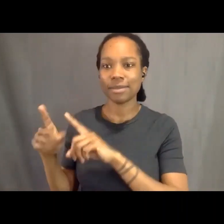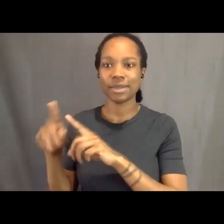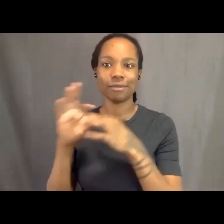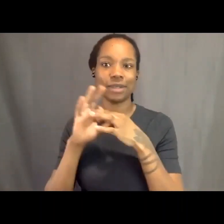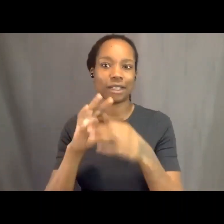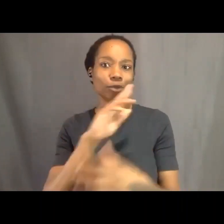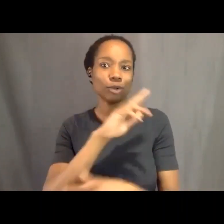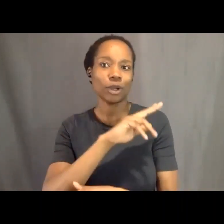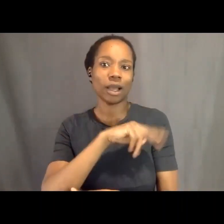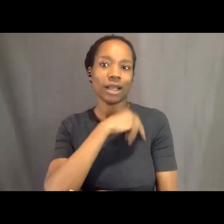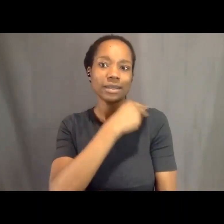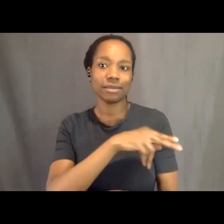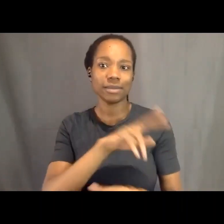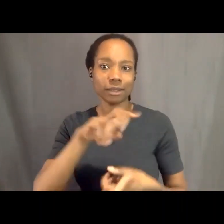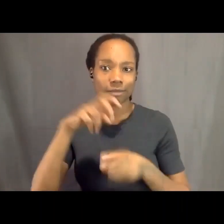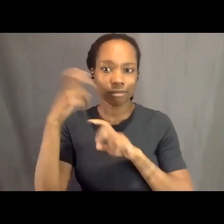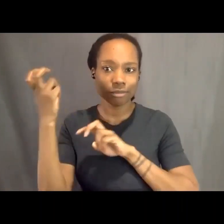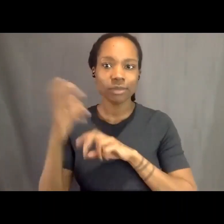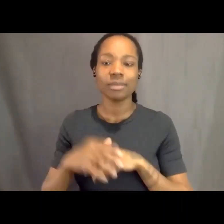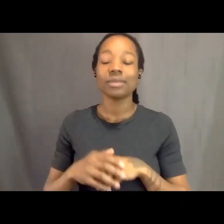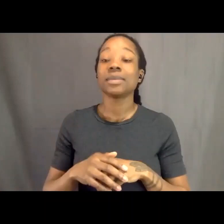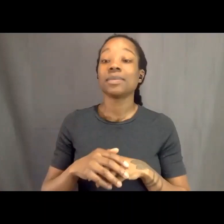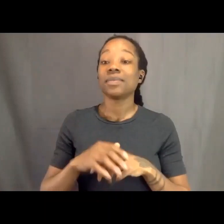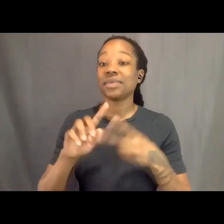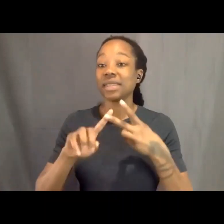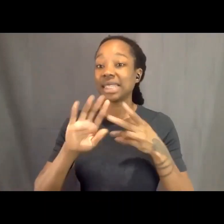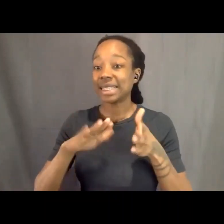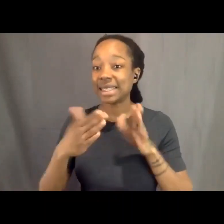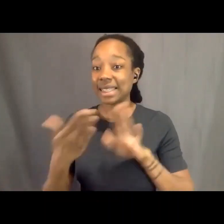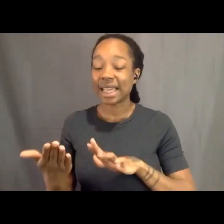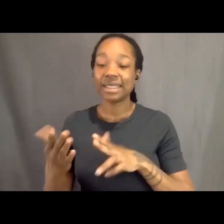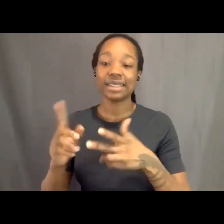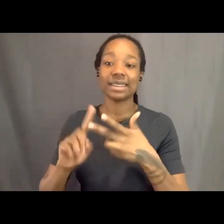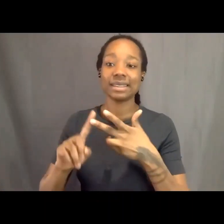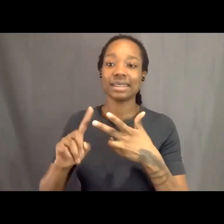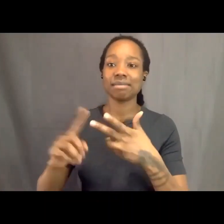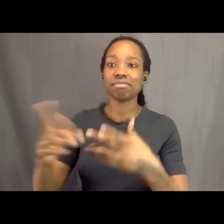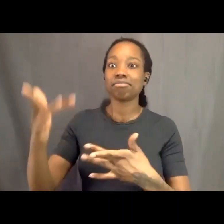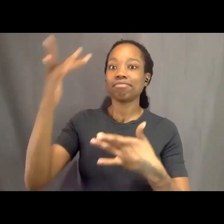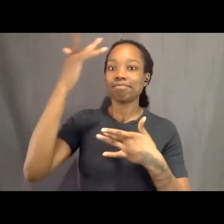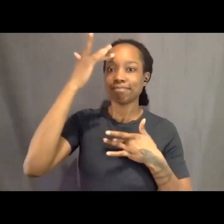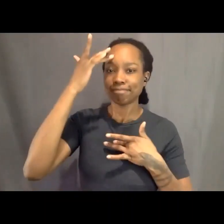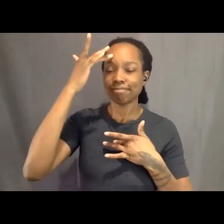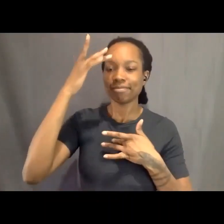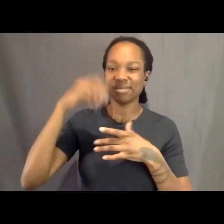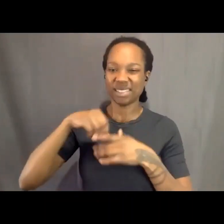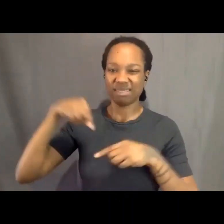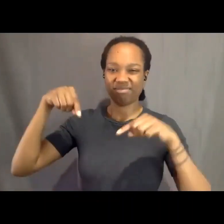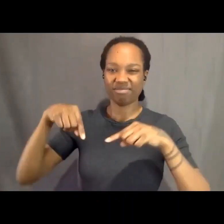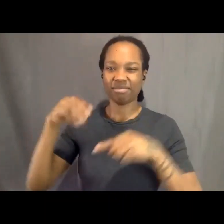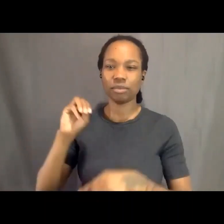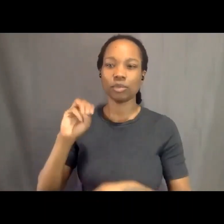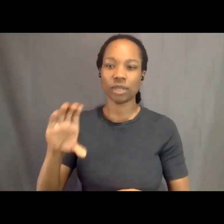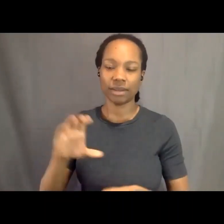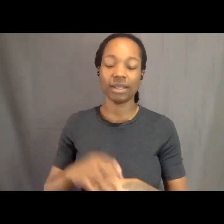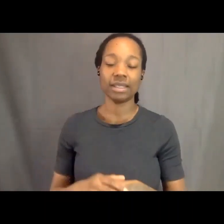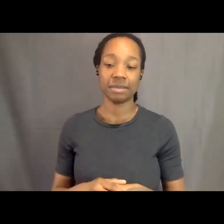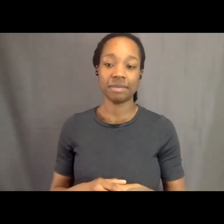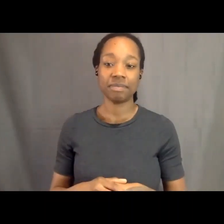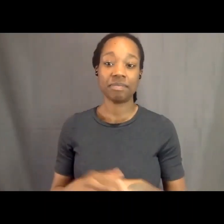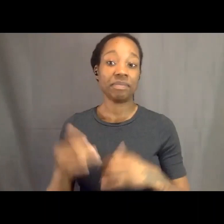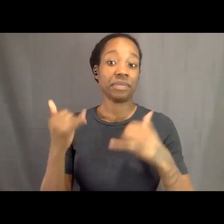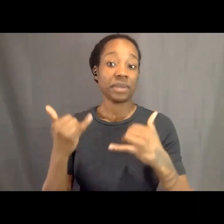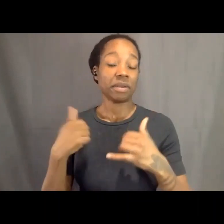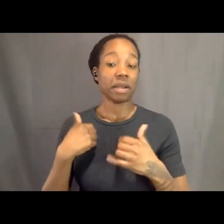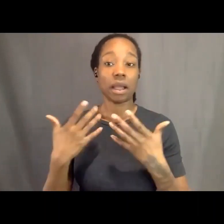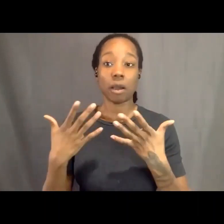hospitalizations, around deaths, around infections in our county. And I want to look at